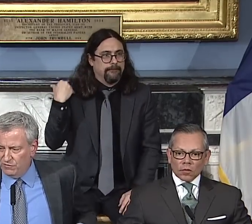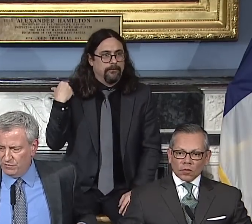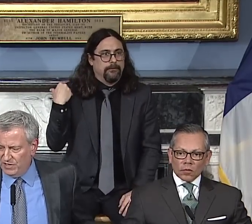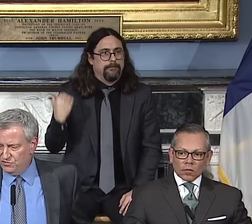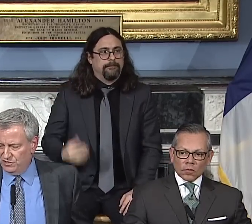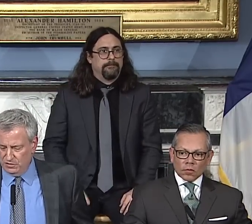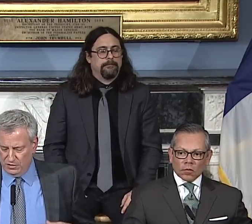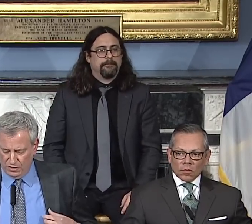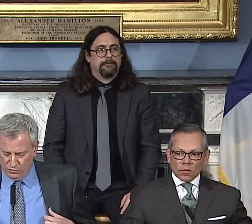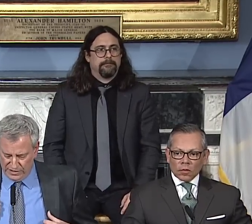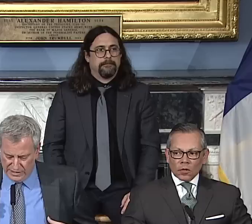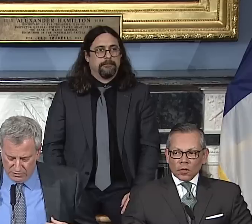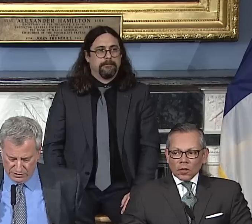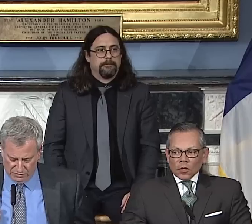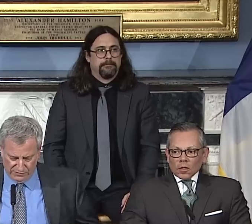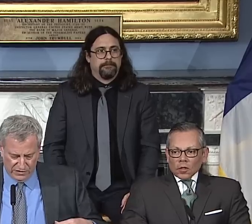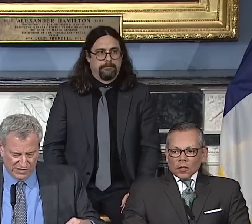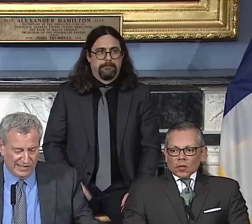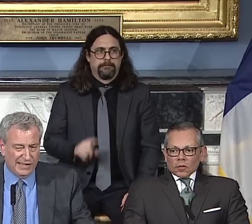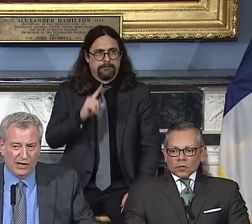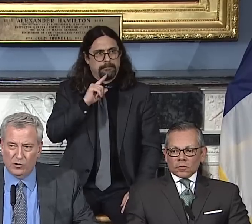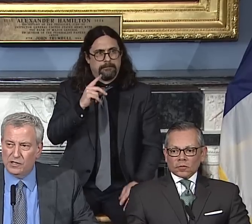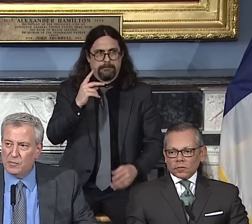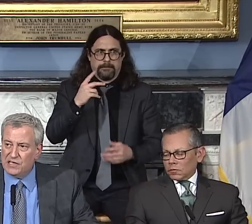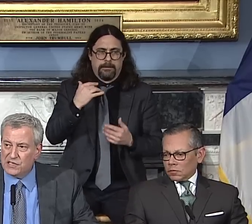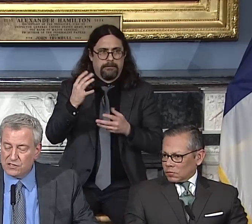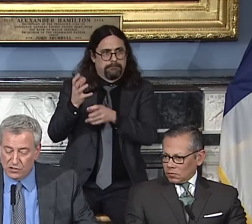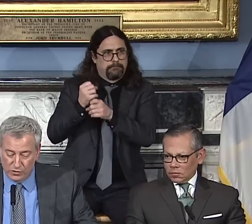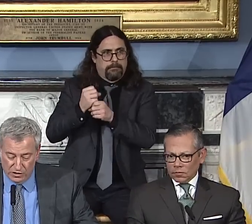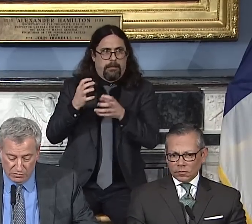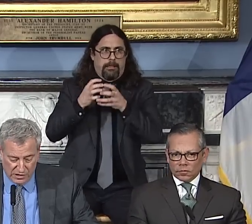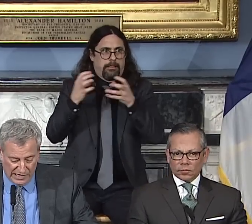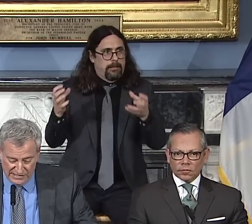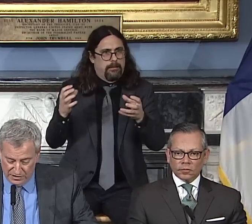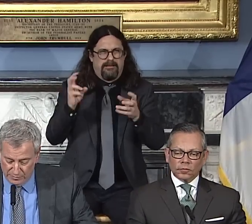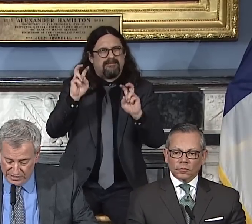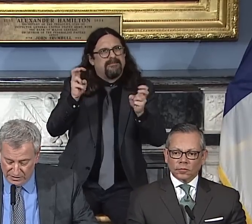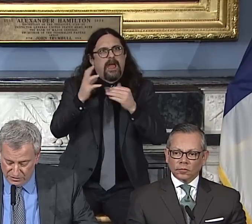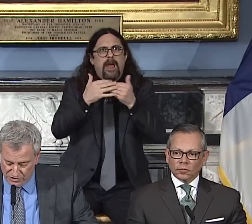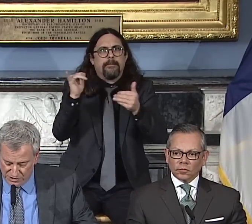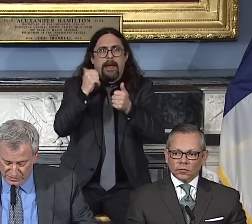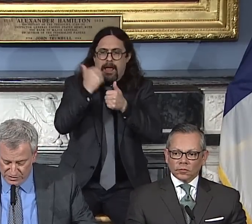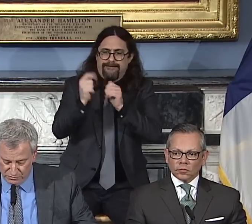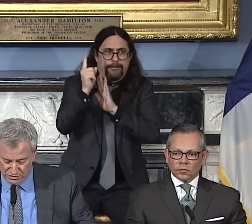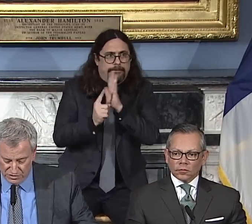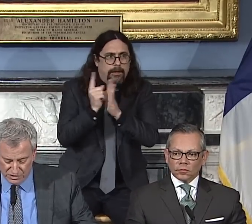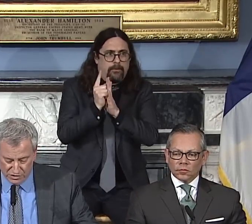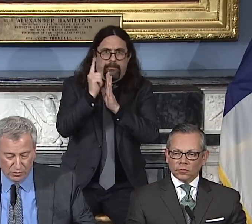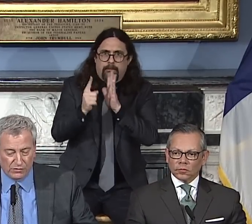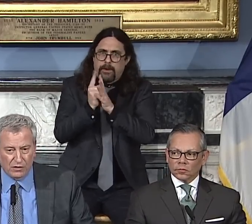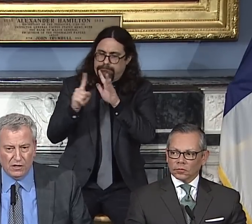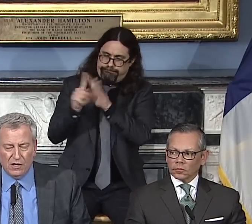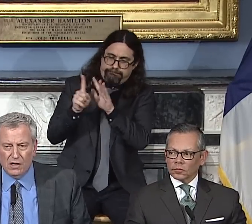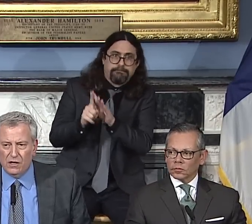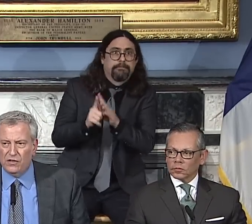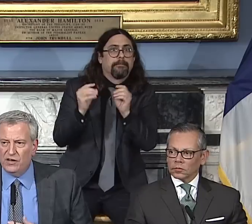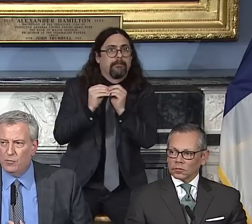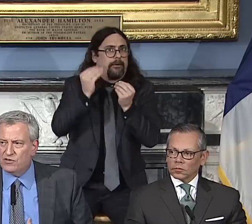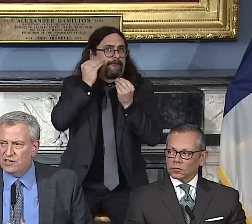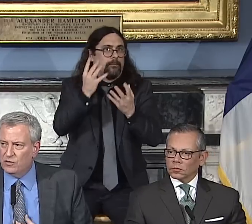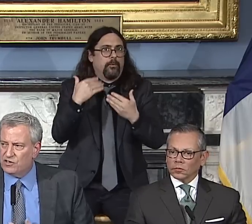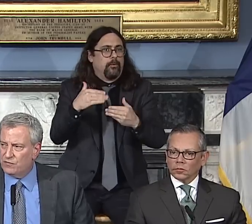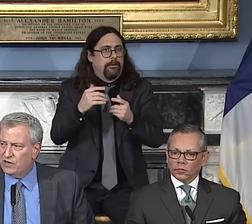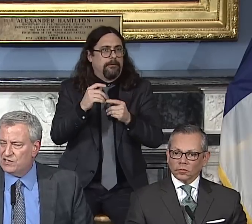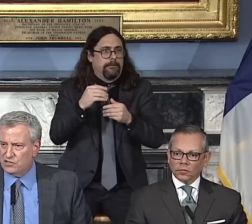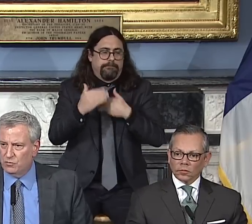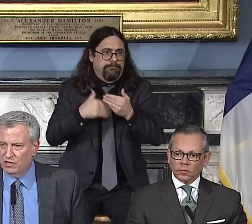extraordinary new information on what now literally feels like an hourly basis. So we are constantly making adjustments. We're also going to go over the